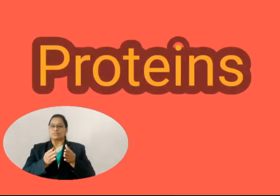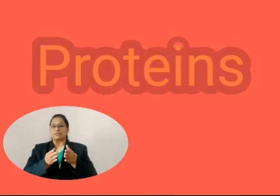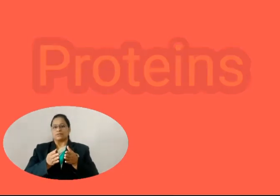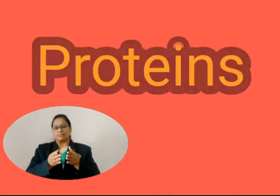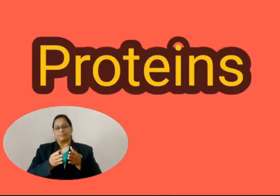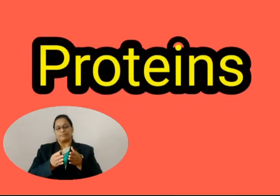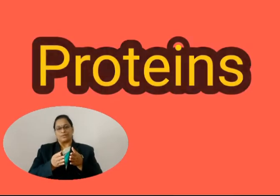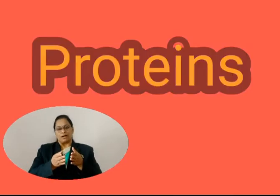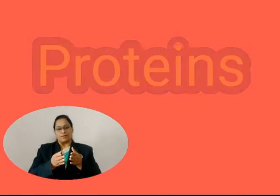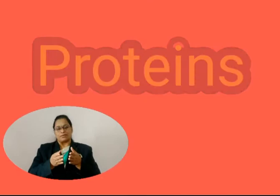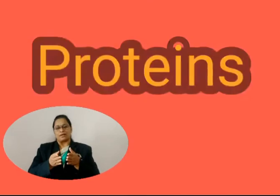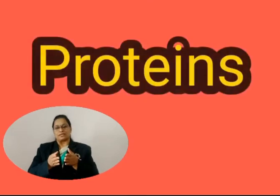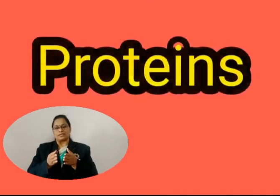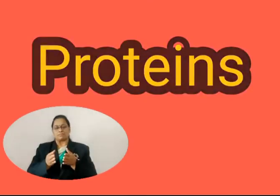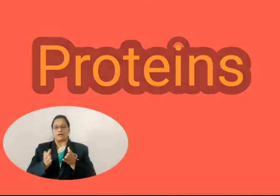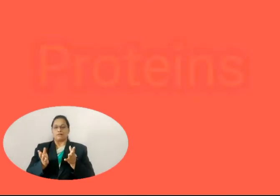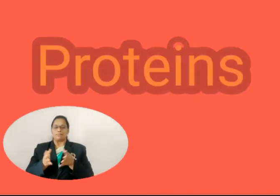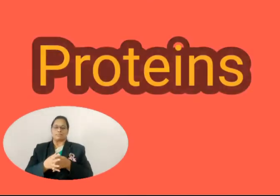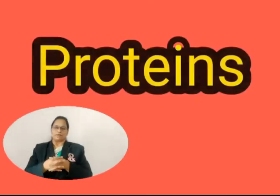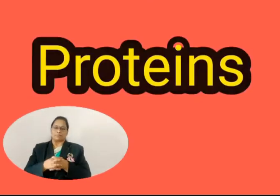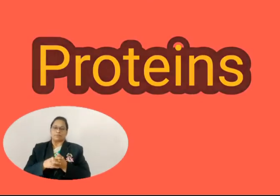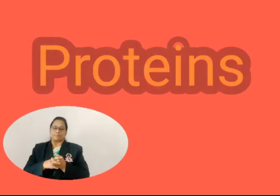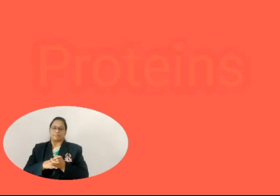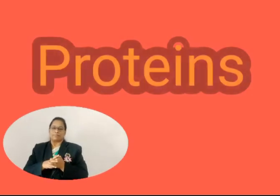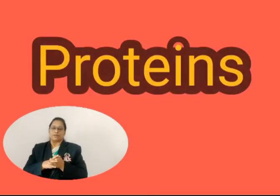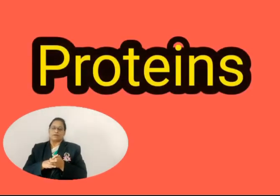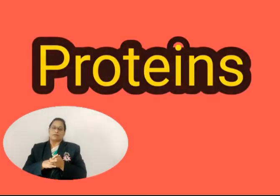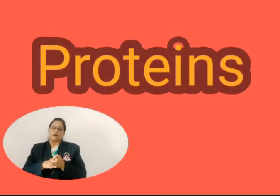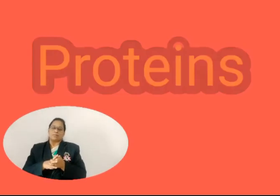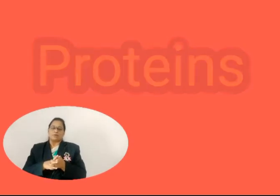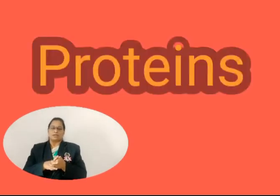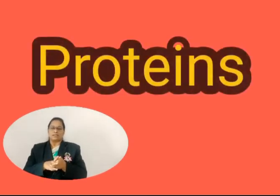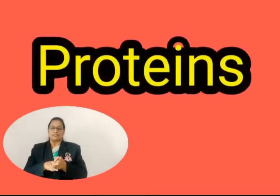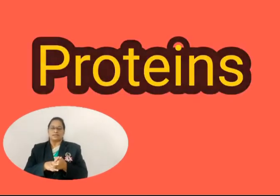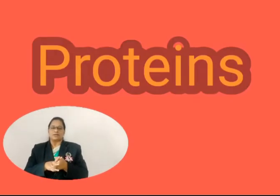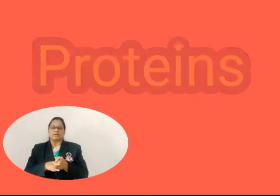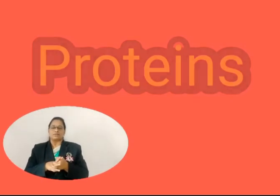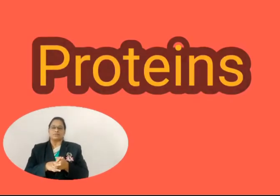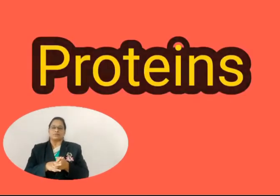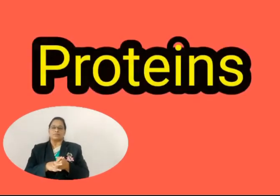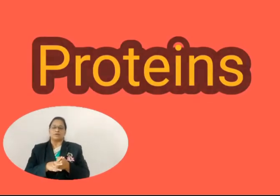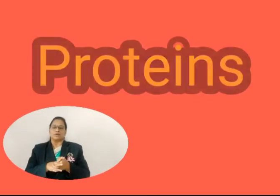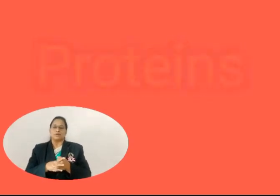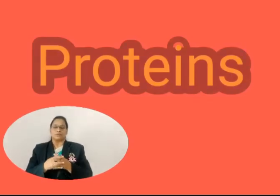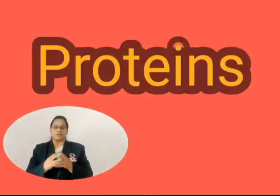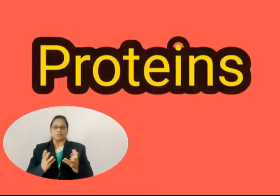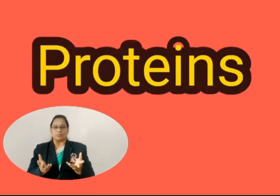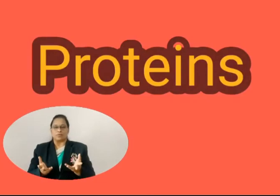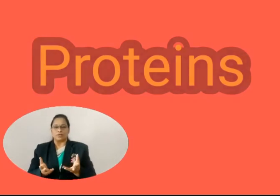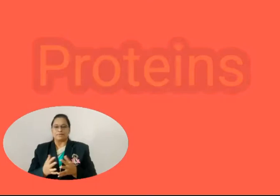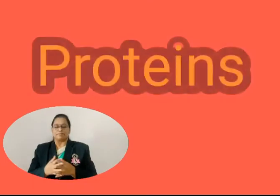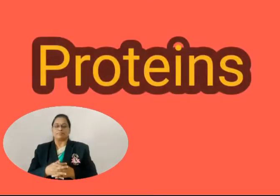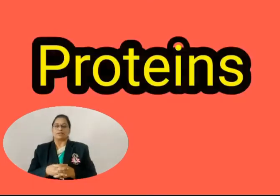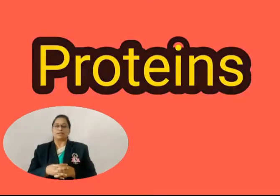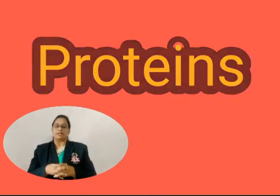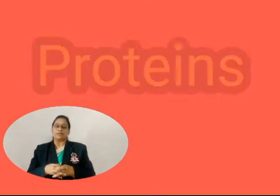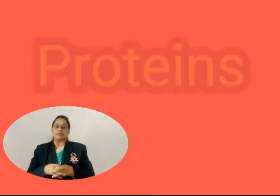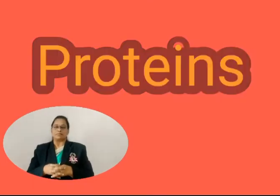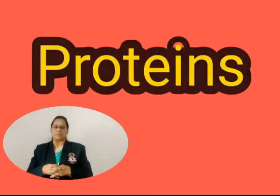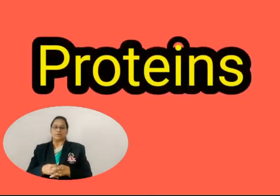the amino acids by peptide bond. Now proteins are useful for growth of the body, healing of the body,